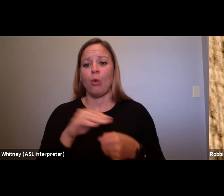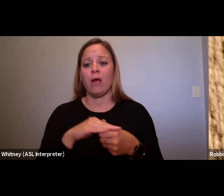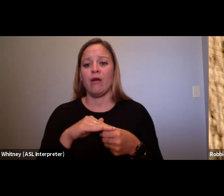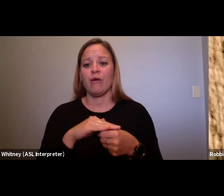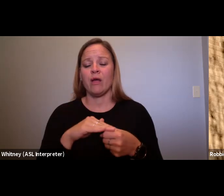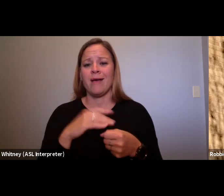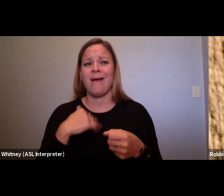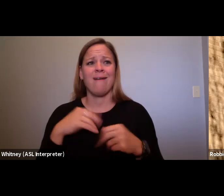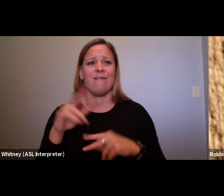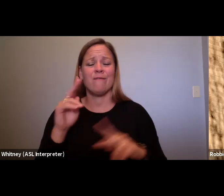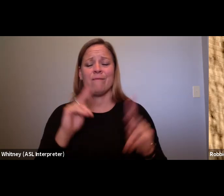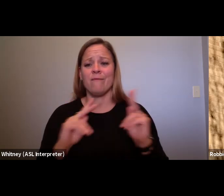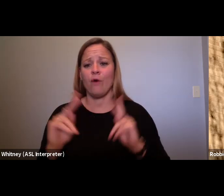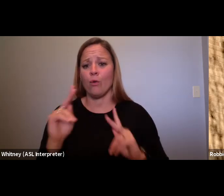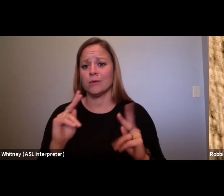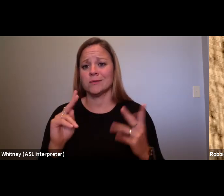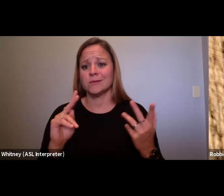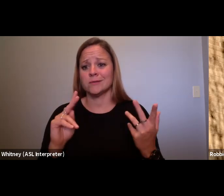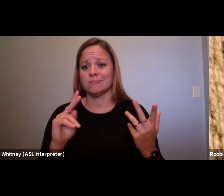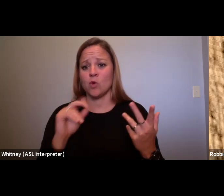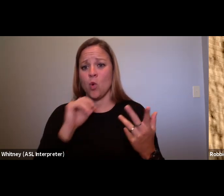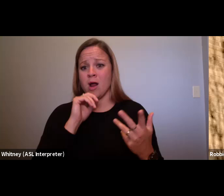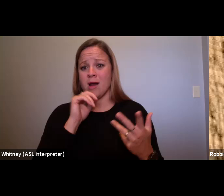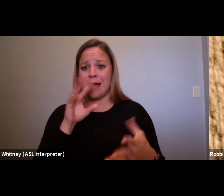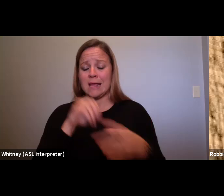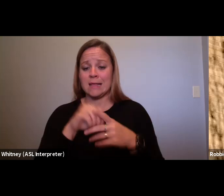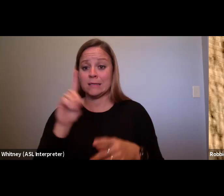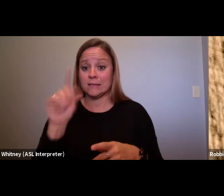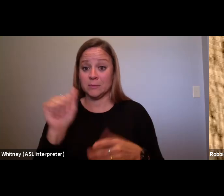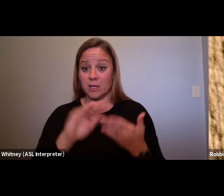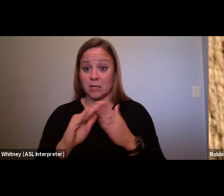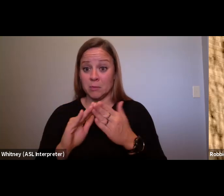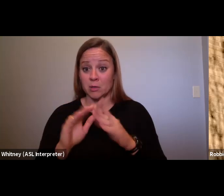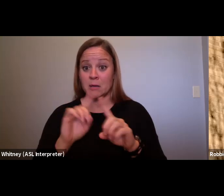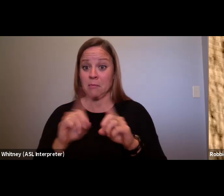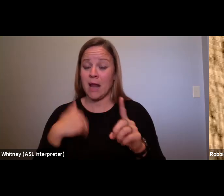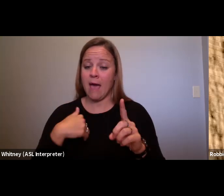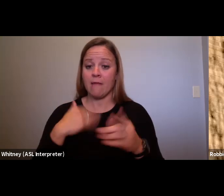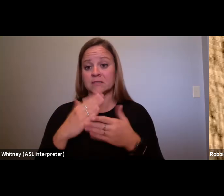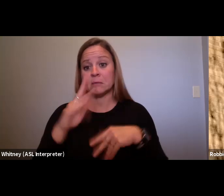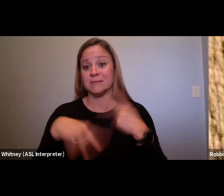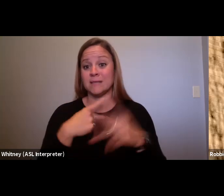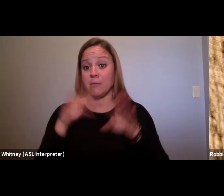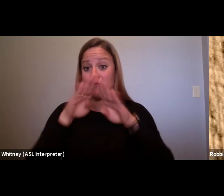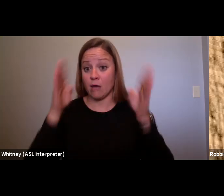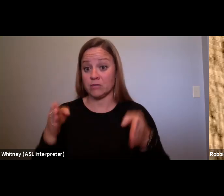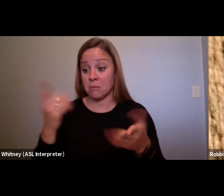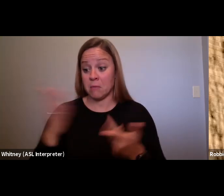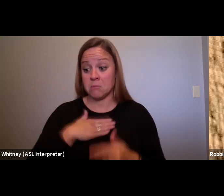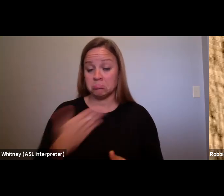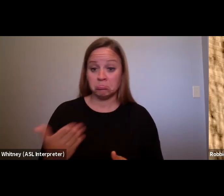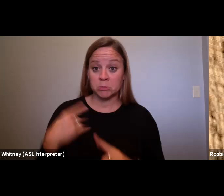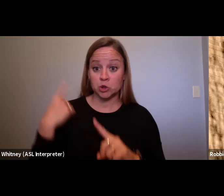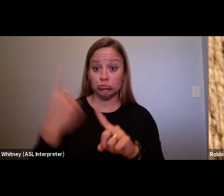are folks who are not in the disability community, but they have some type of housing, and they may be willing to rent